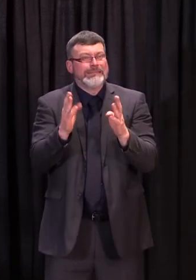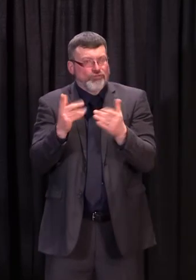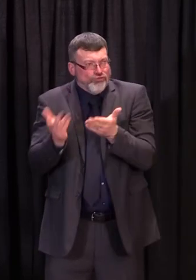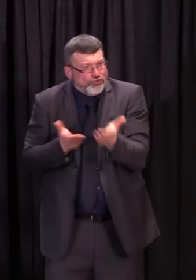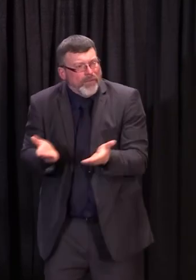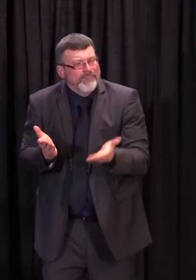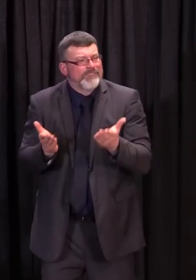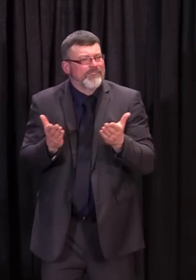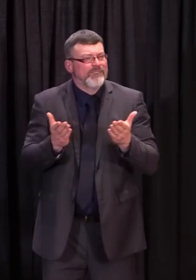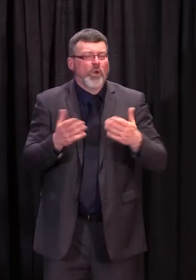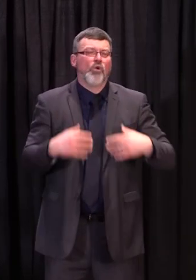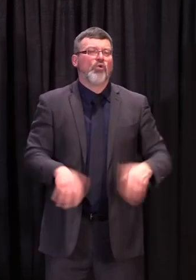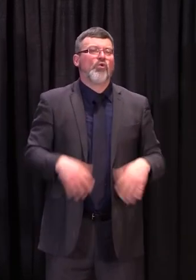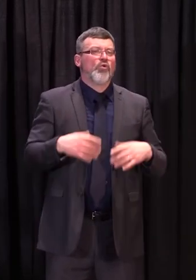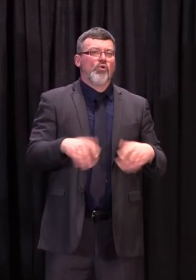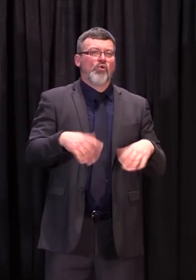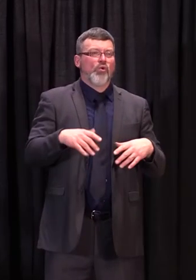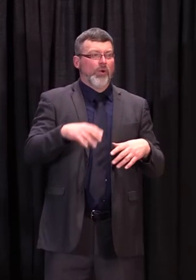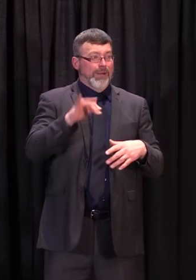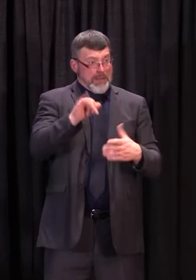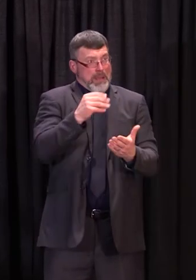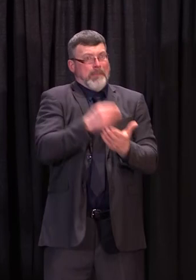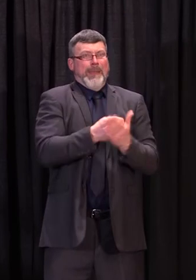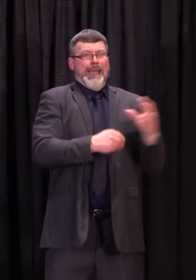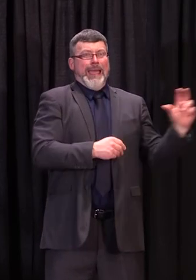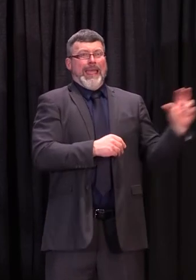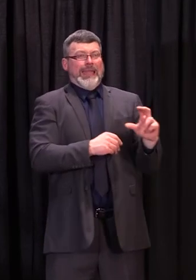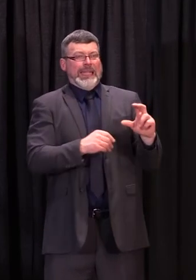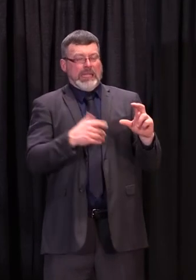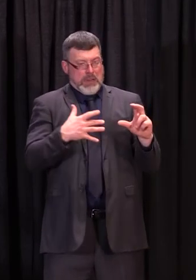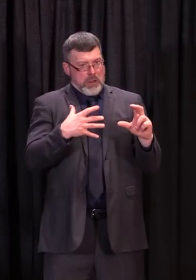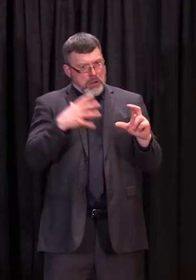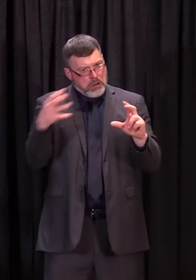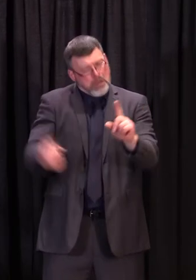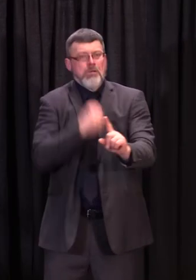can make a big difference in small communities.